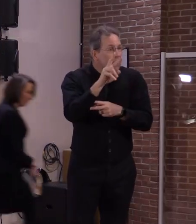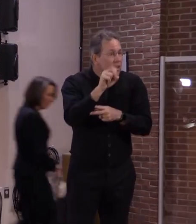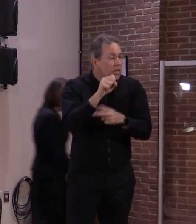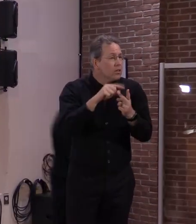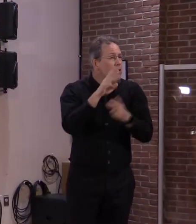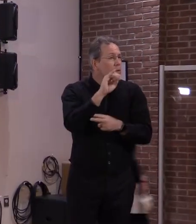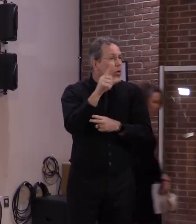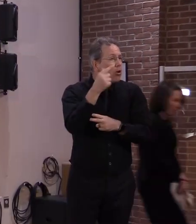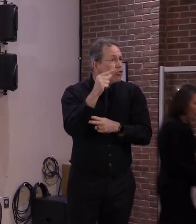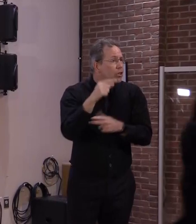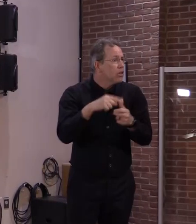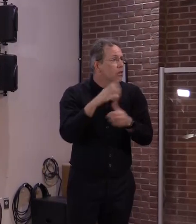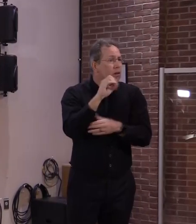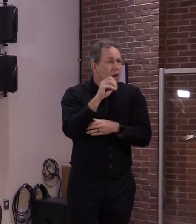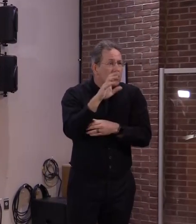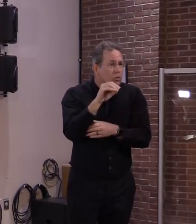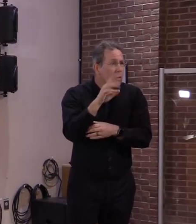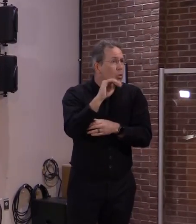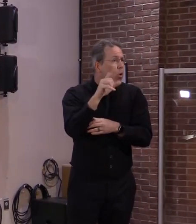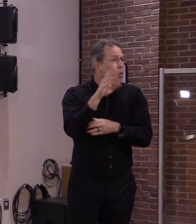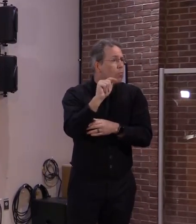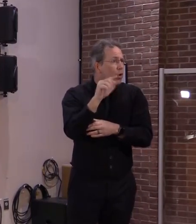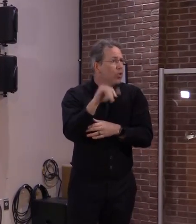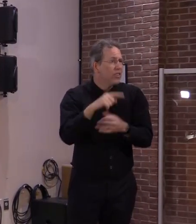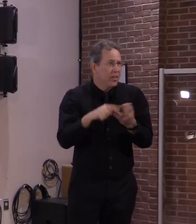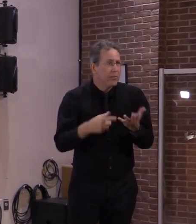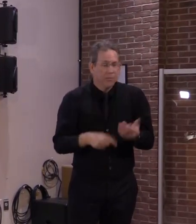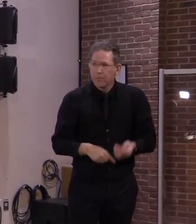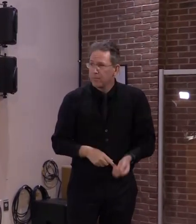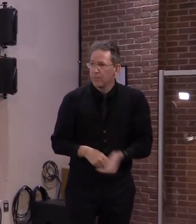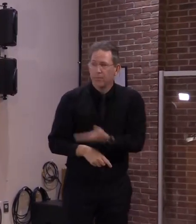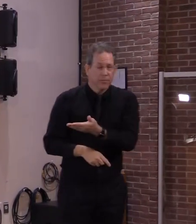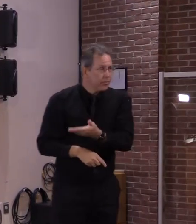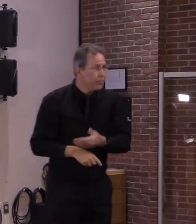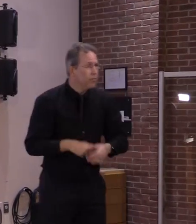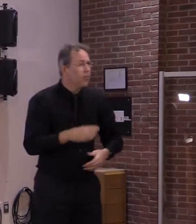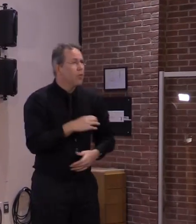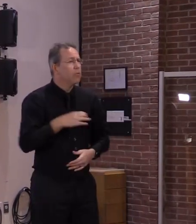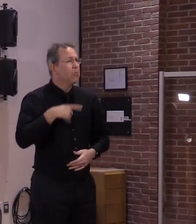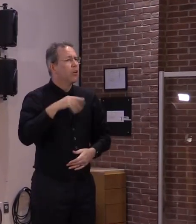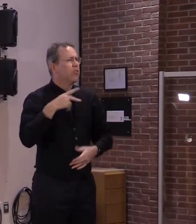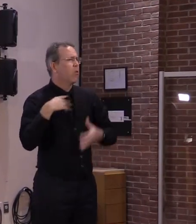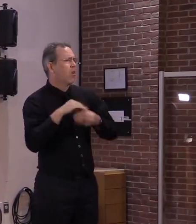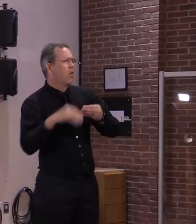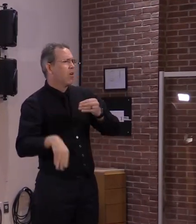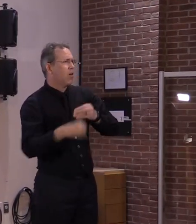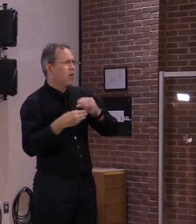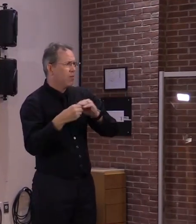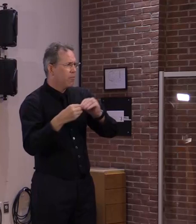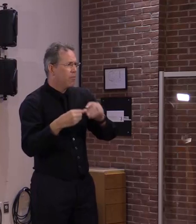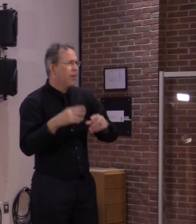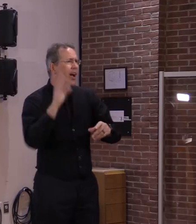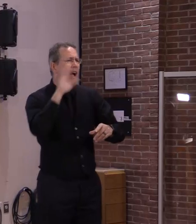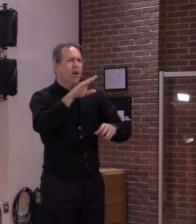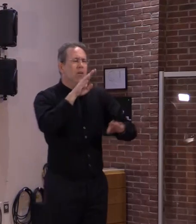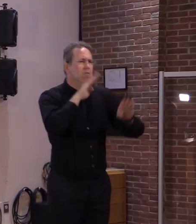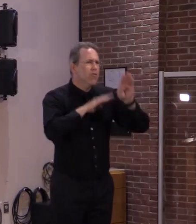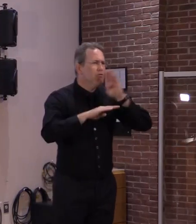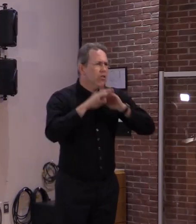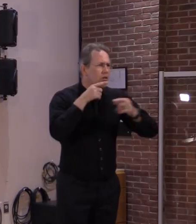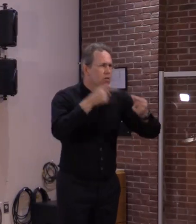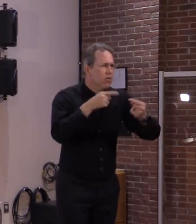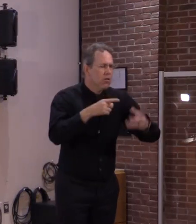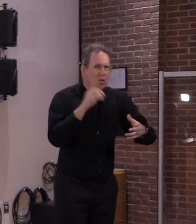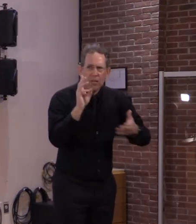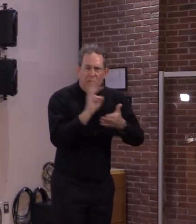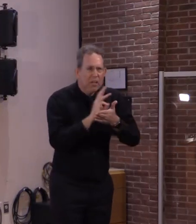Steve, I just wanted to add one point on that. You know, I know it's definitely frustrating in the next couple of weeks to, you know, have to wait, you know, 3, 4, 5, 6 weeks, but it's